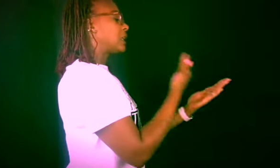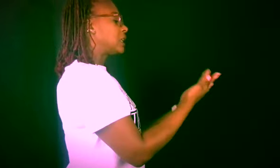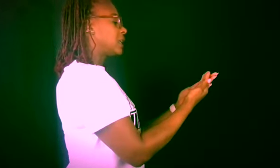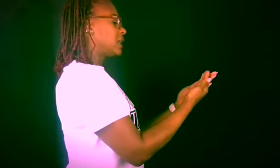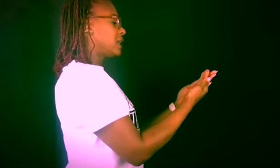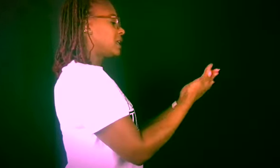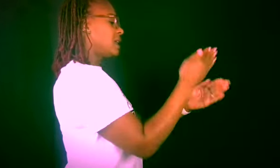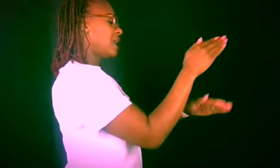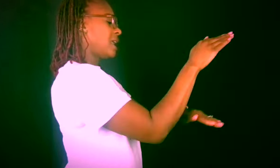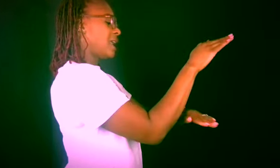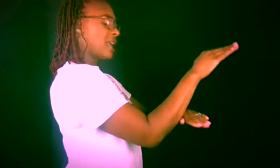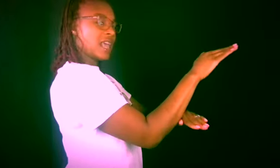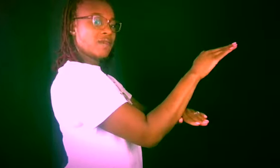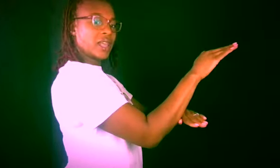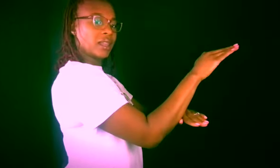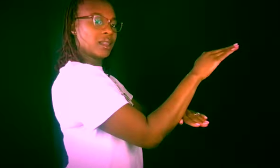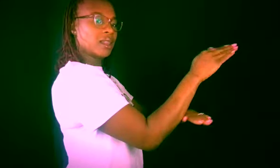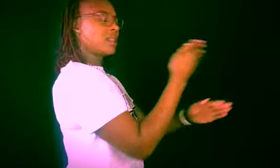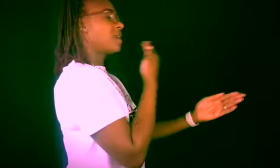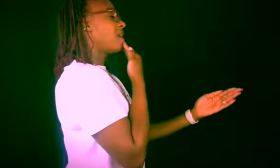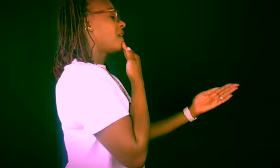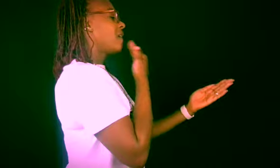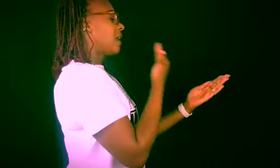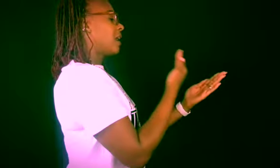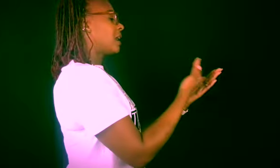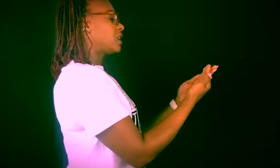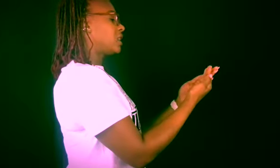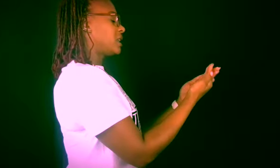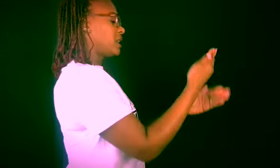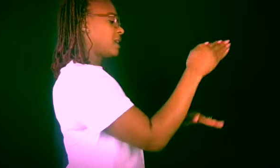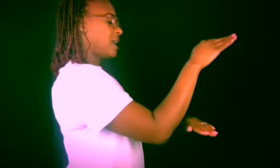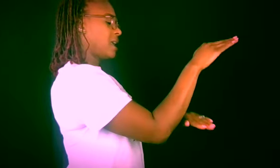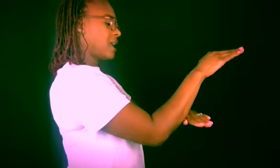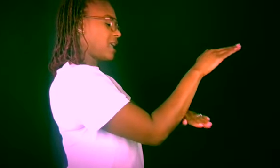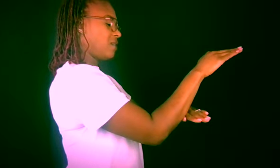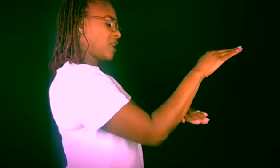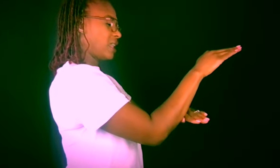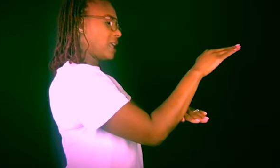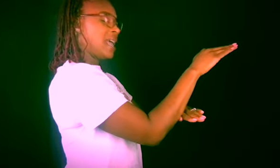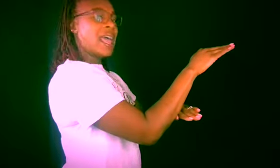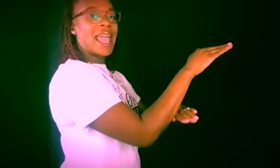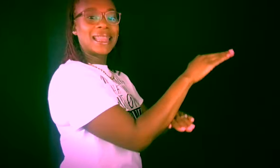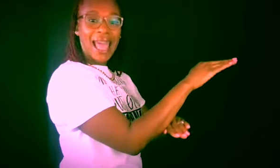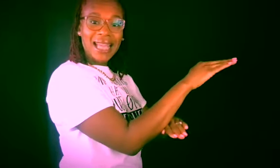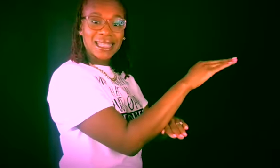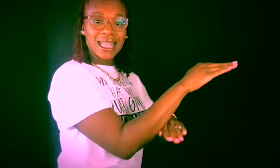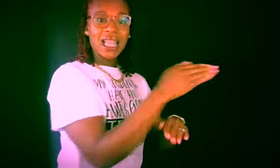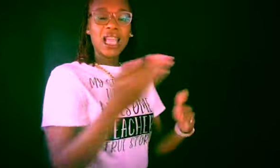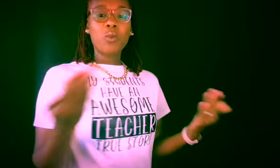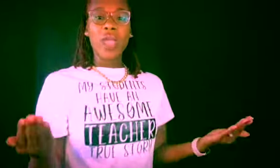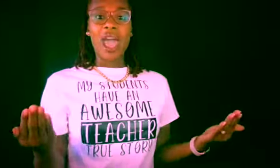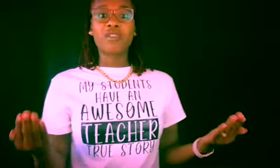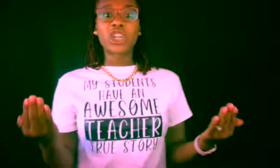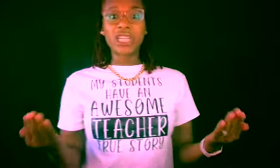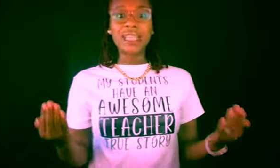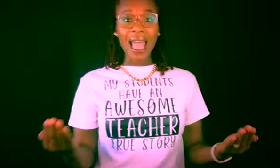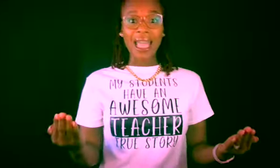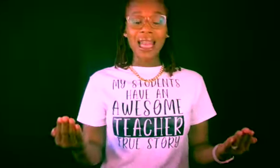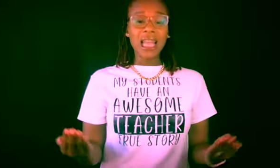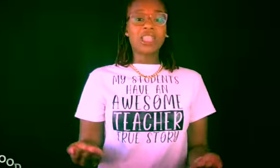good evening, good evening. And lastly, we have good night. So